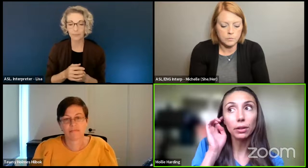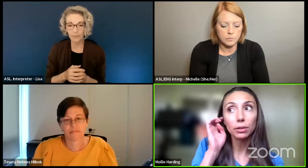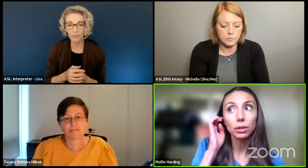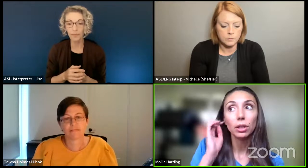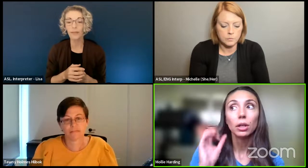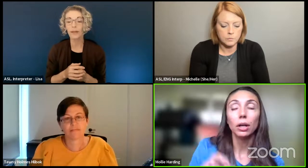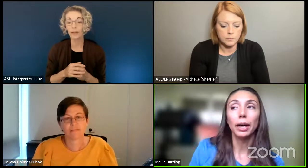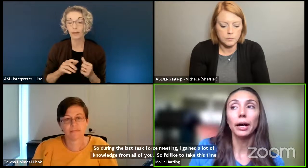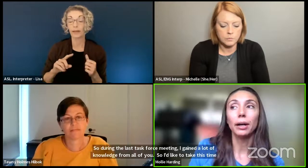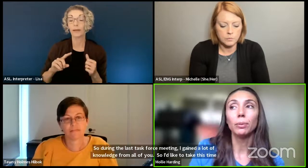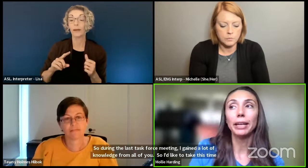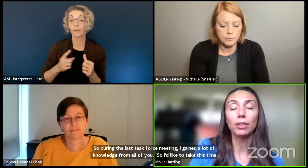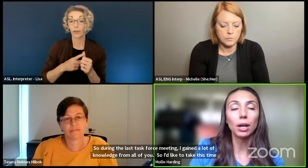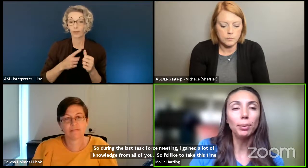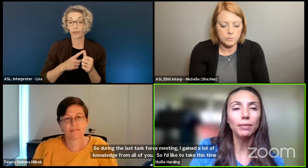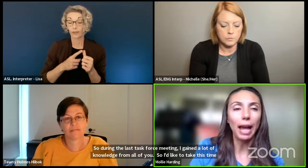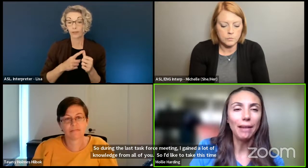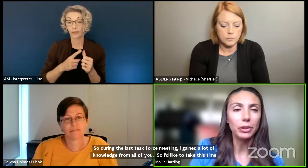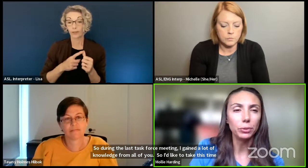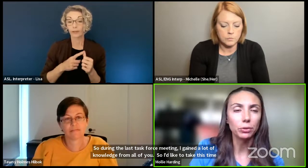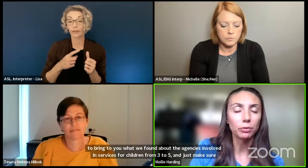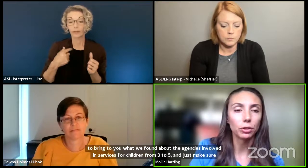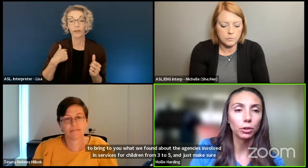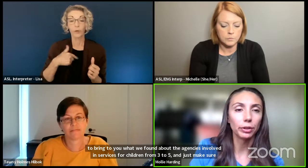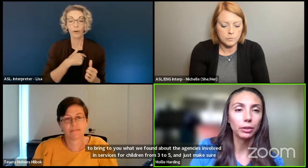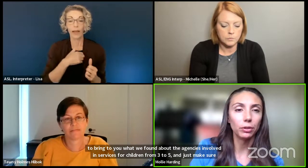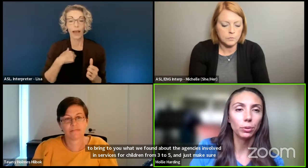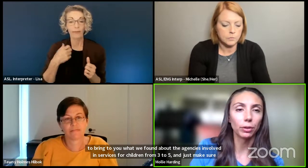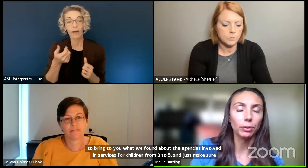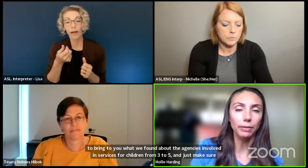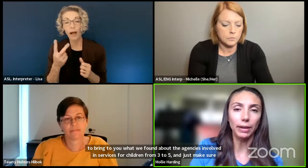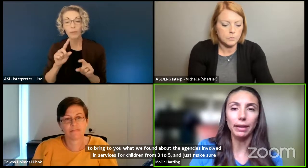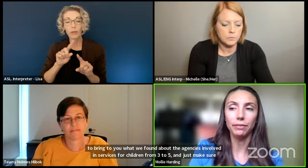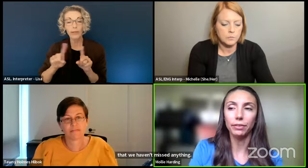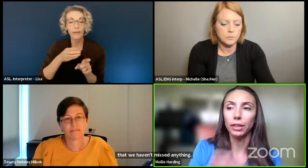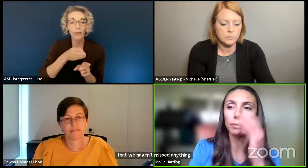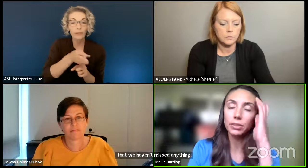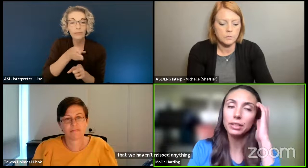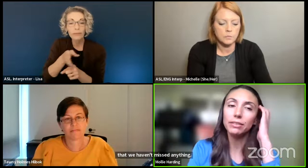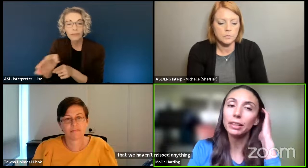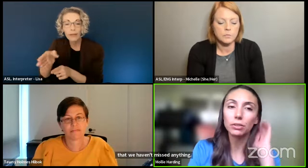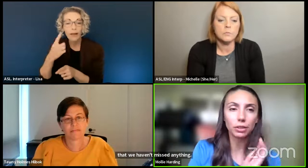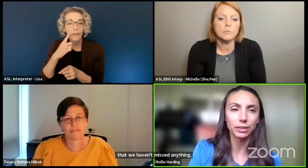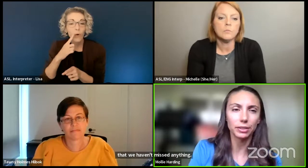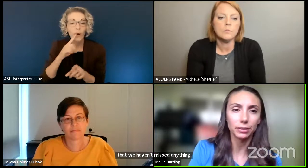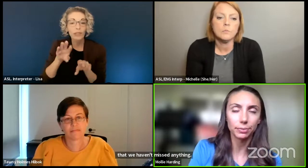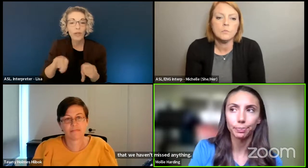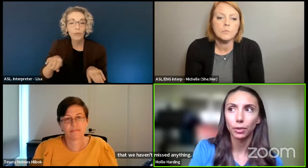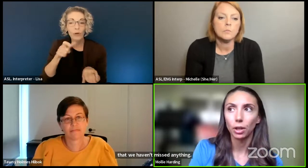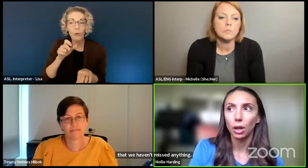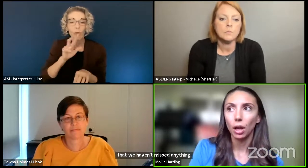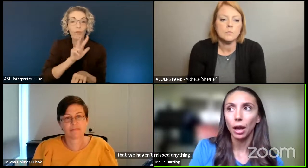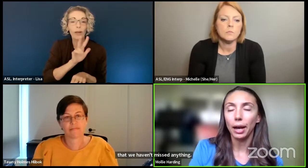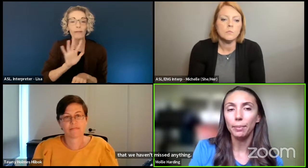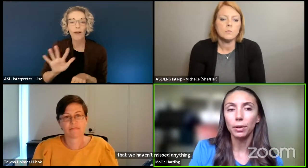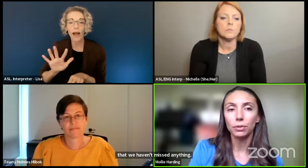First of all, we have a couple of avenues for children who are 3 to 5 in receiving services.